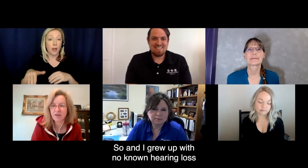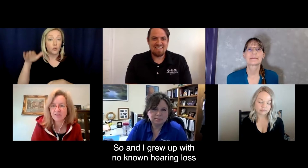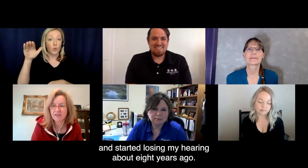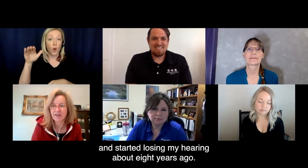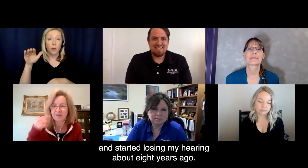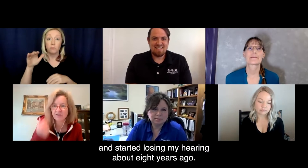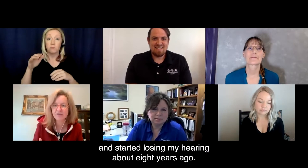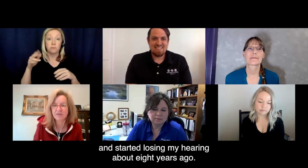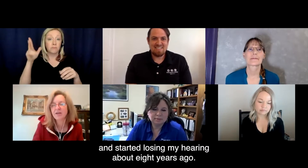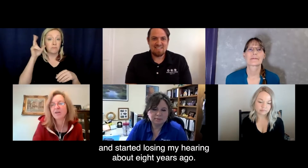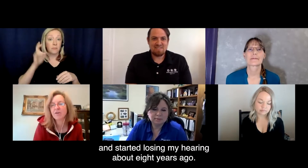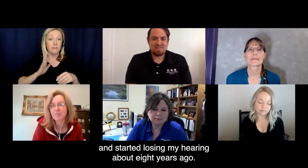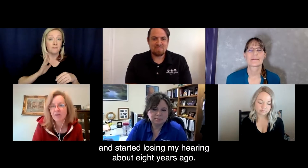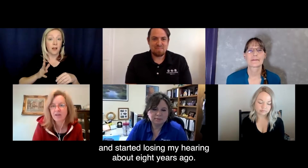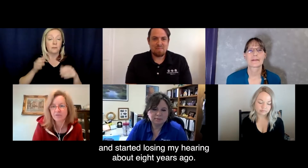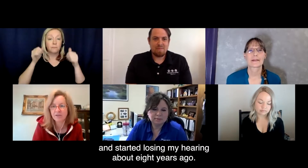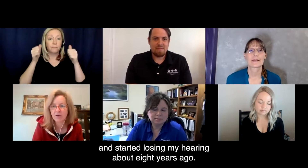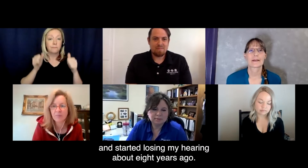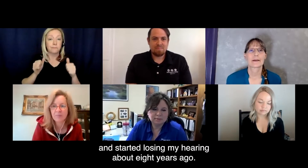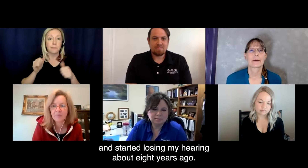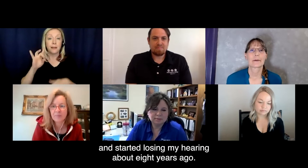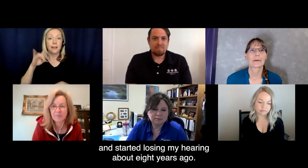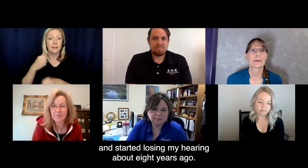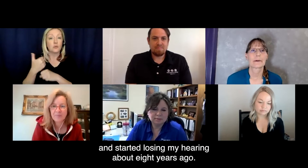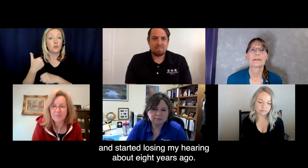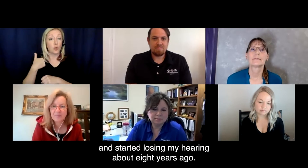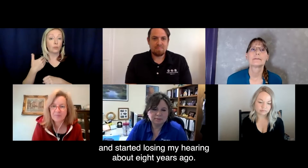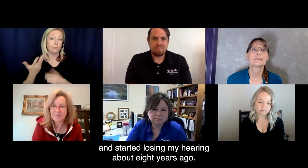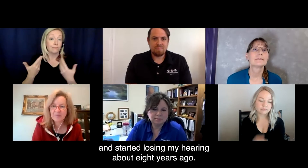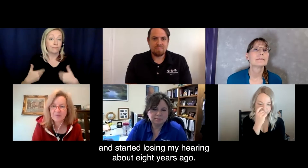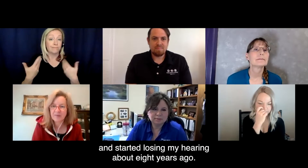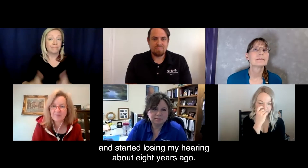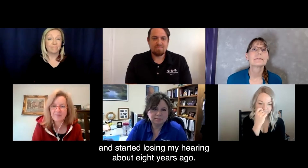hearing loss and started losing my hearing about 8 years ago.